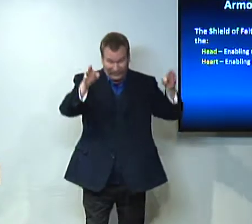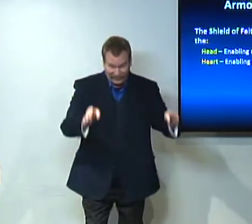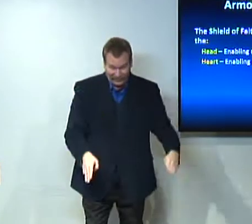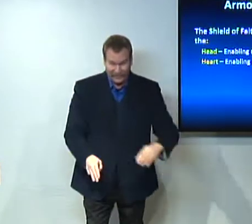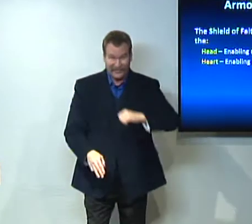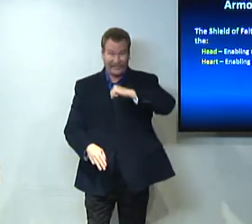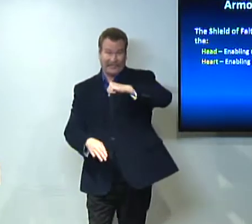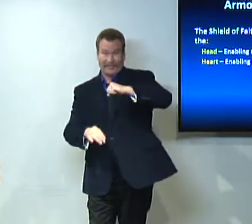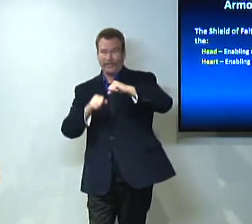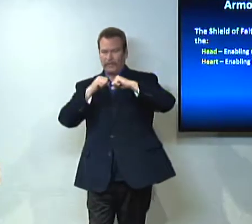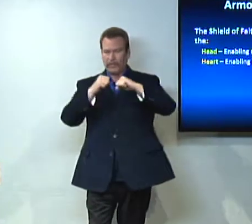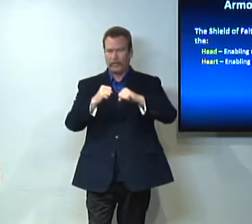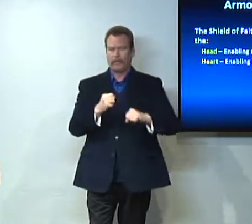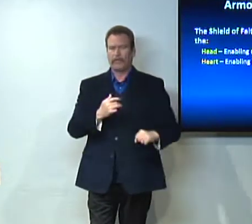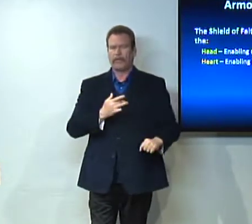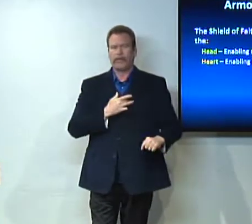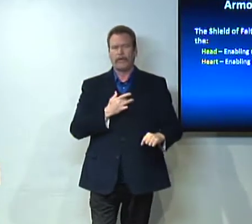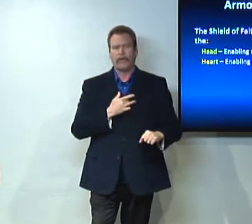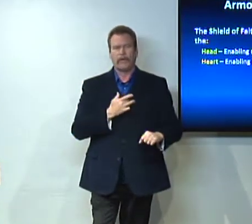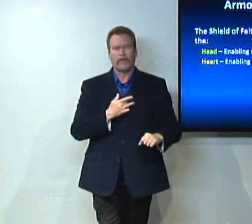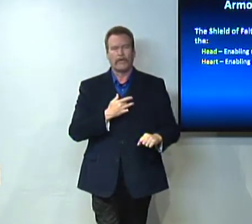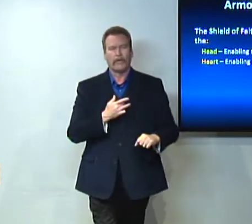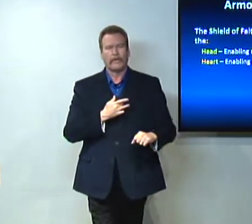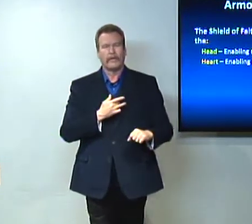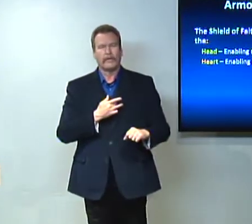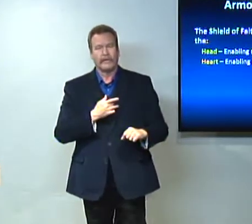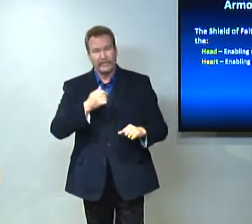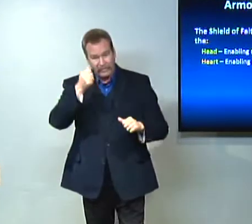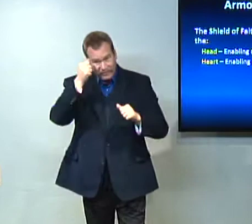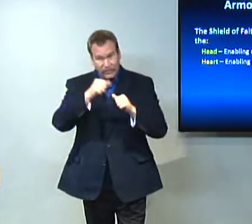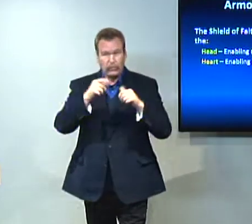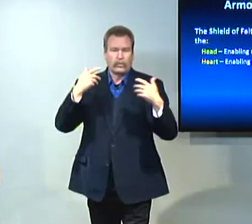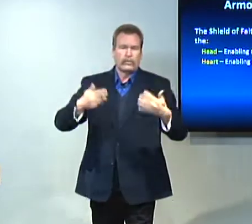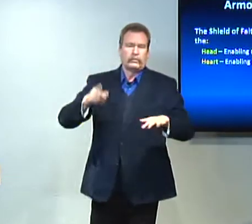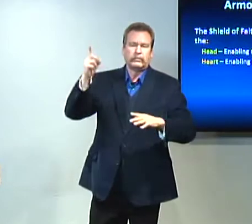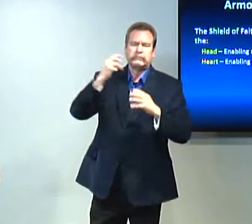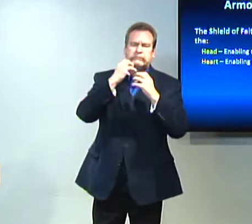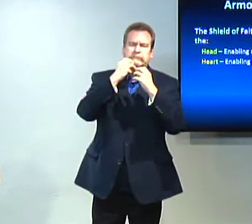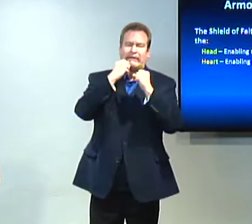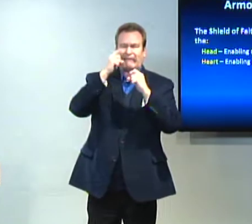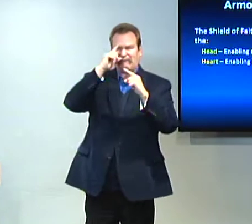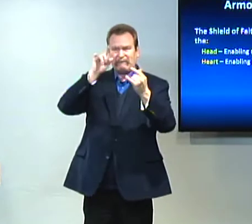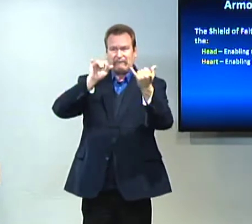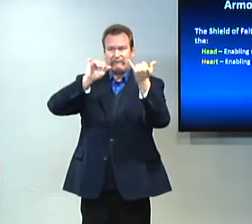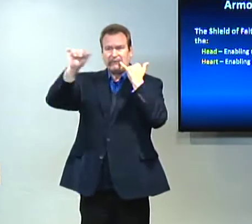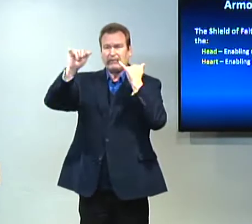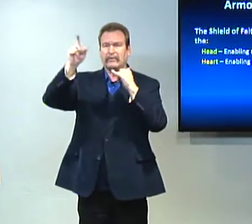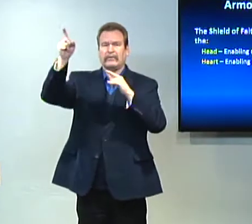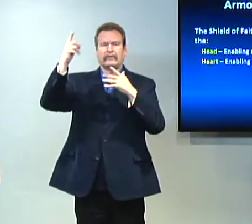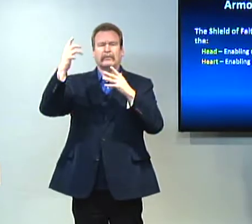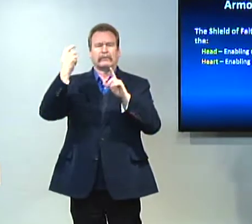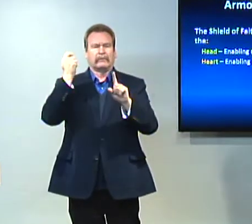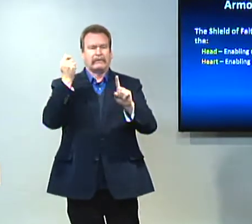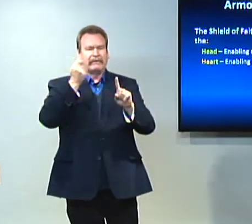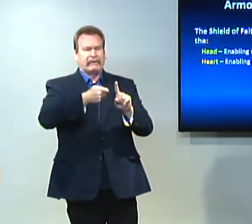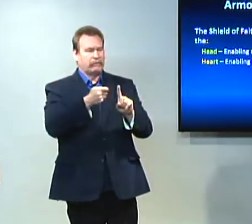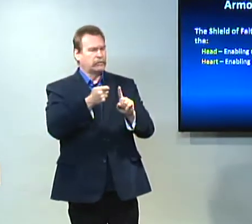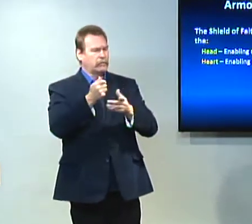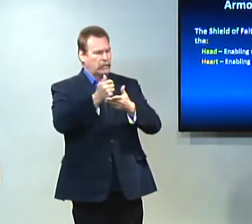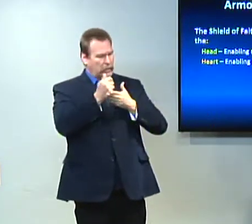It also offers protection for the heart. And this connects to the idea of enabling us to remember